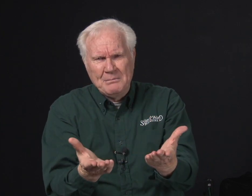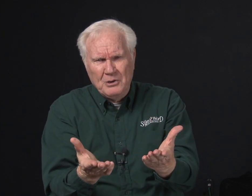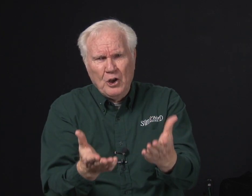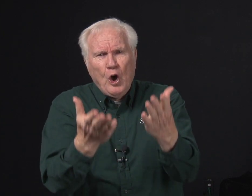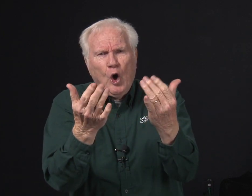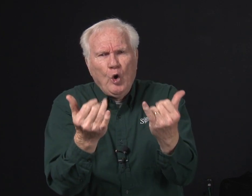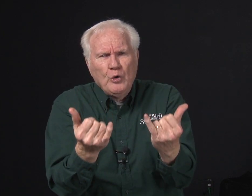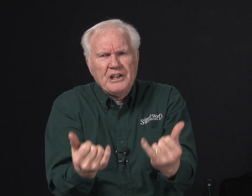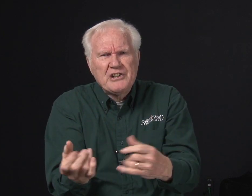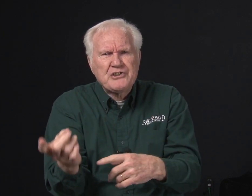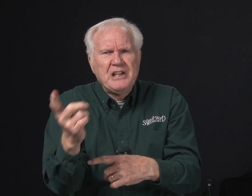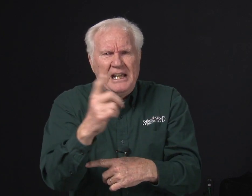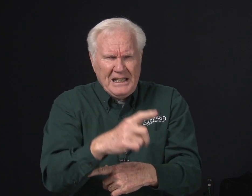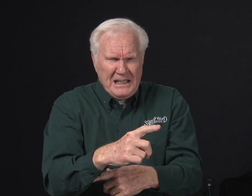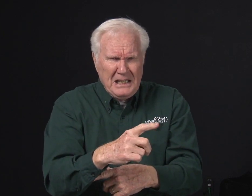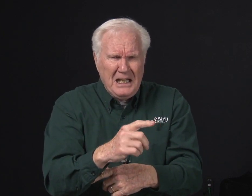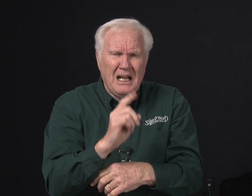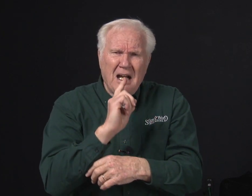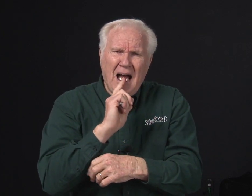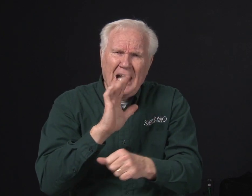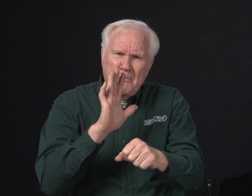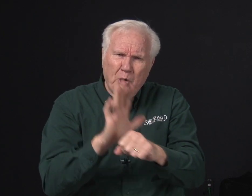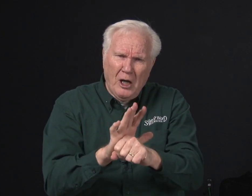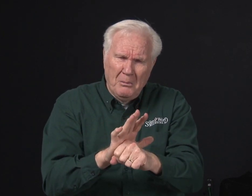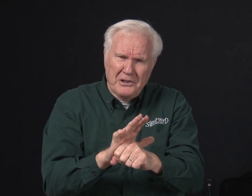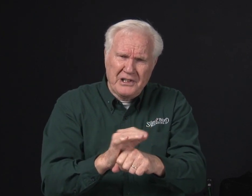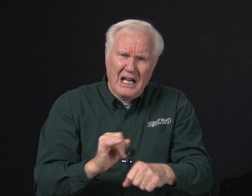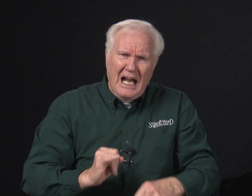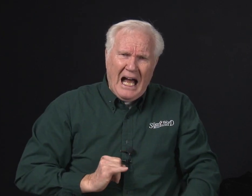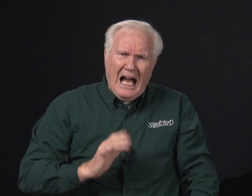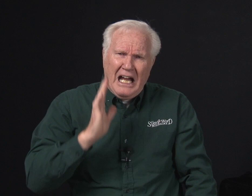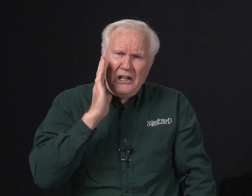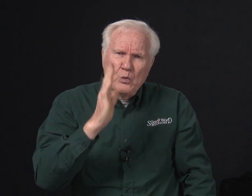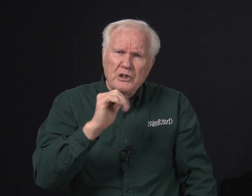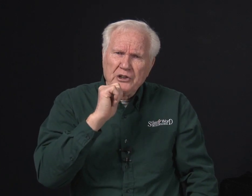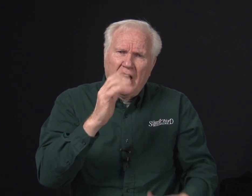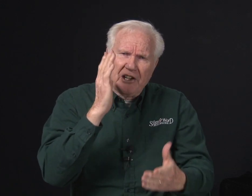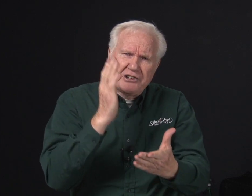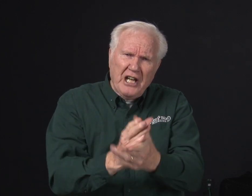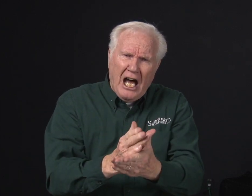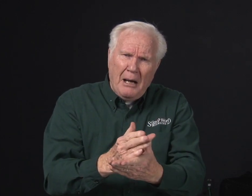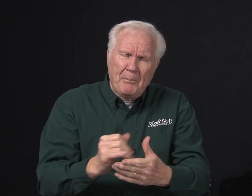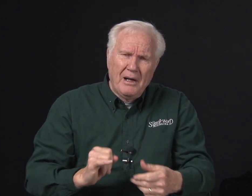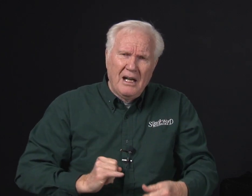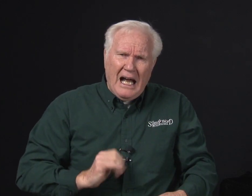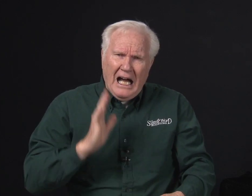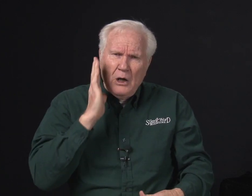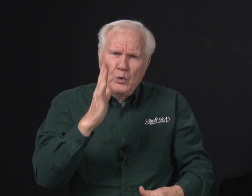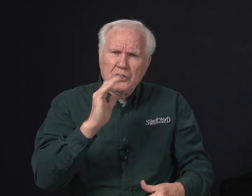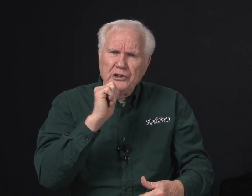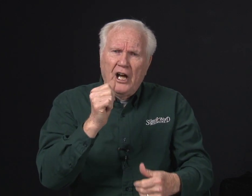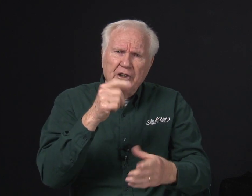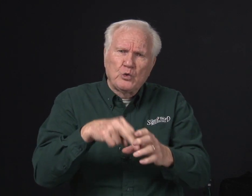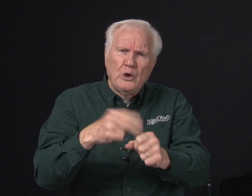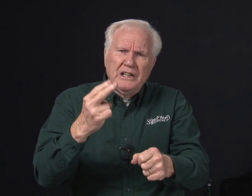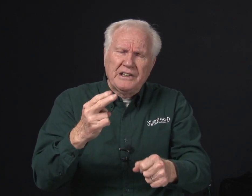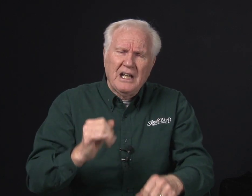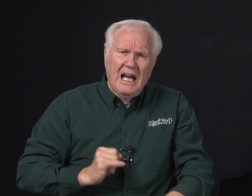Bible, on this day, I promise I will not stop, I will not quit,